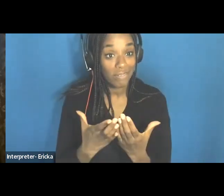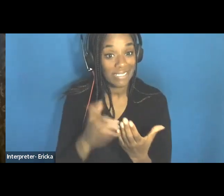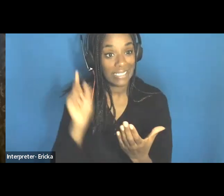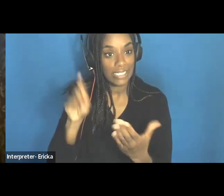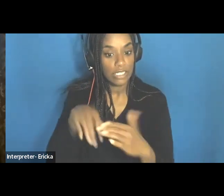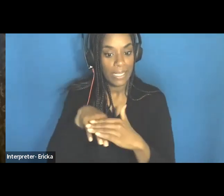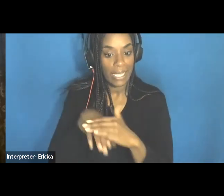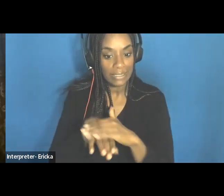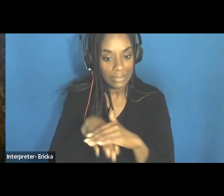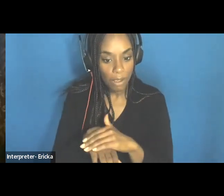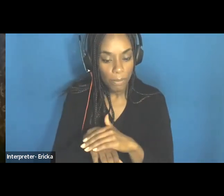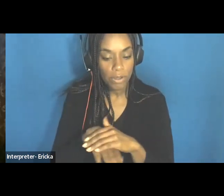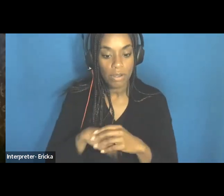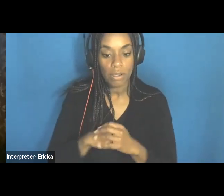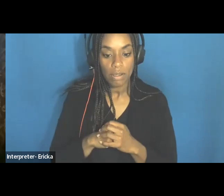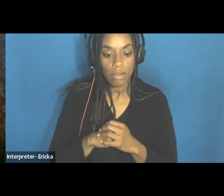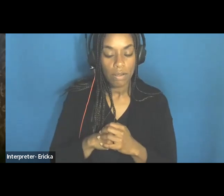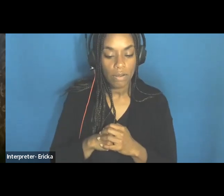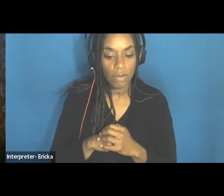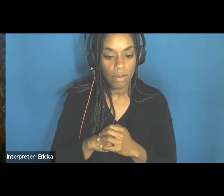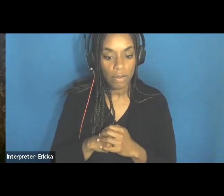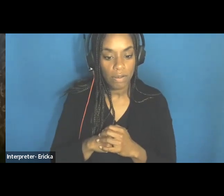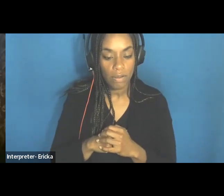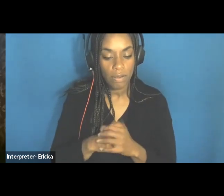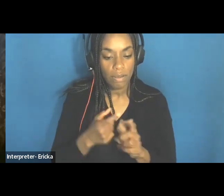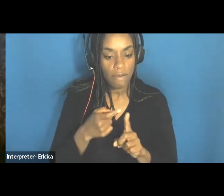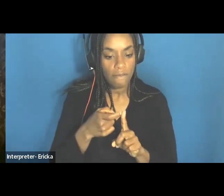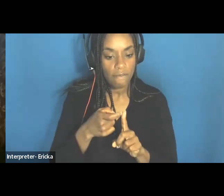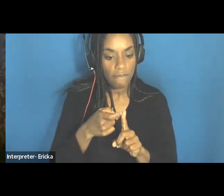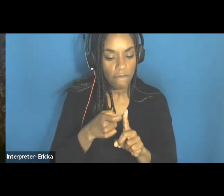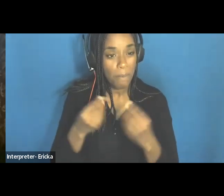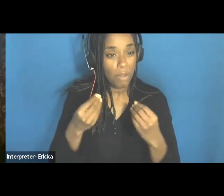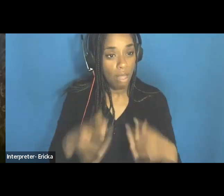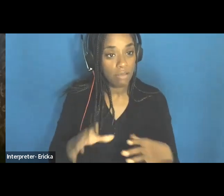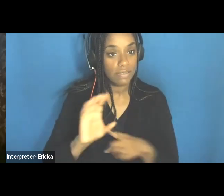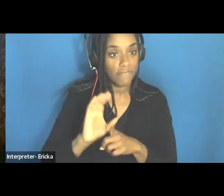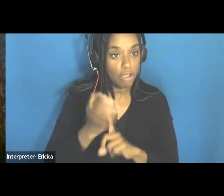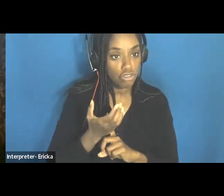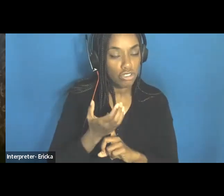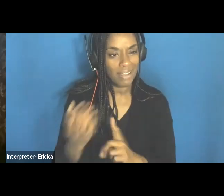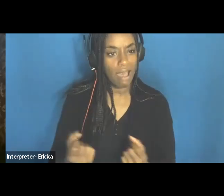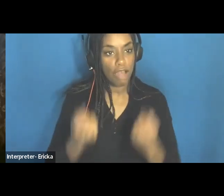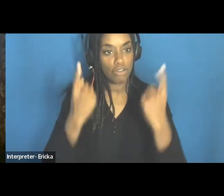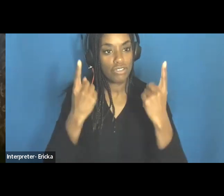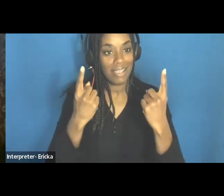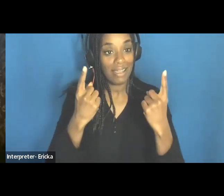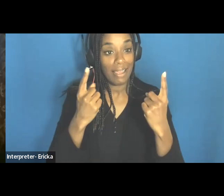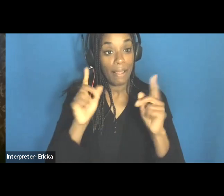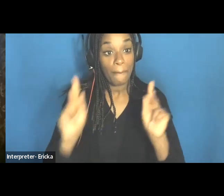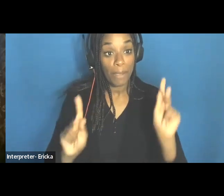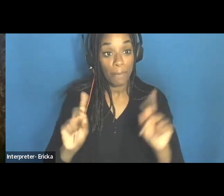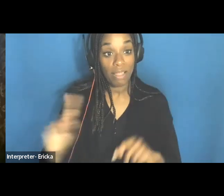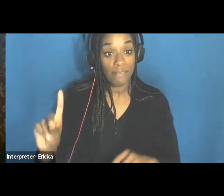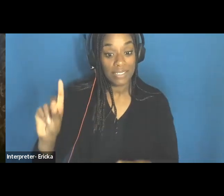to culture to comprehending that people with disabilities meet the bodies